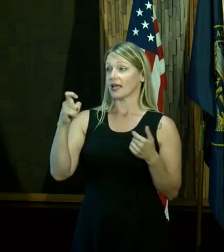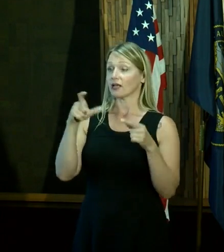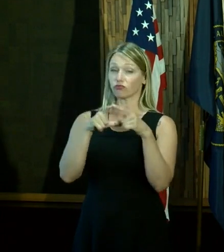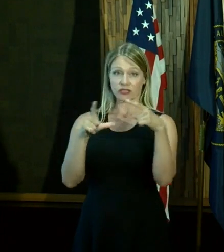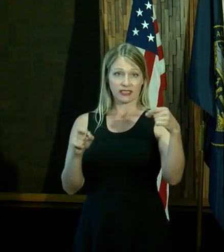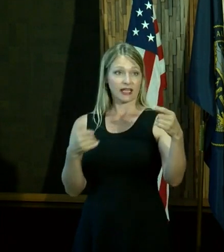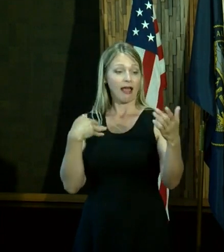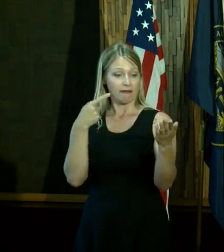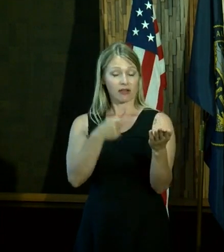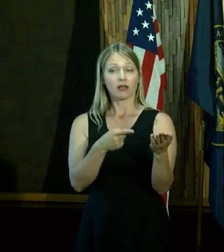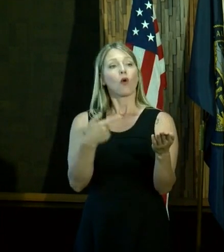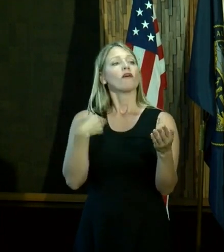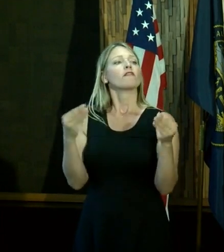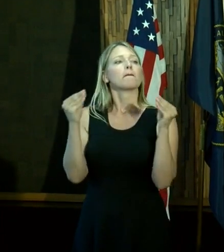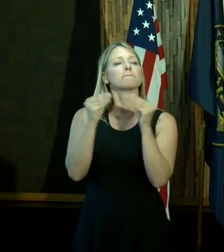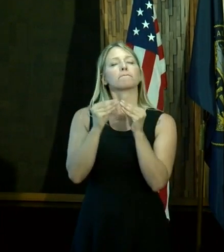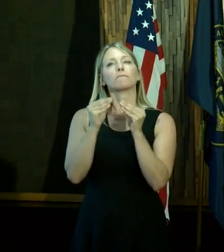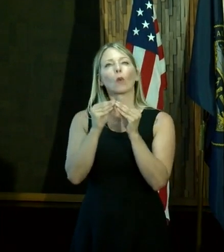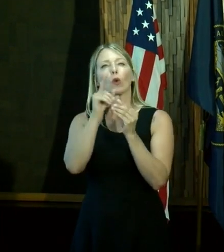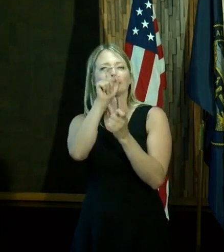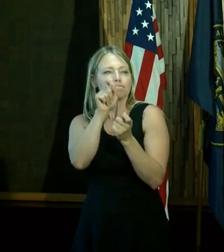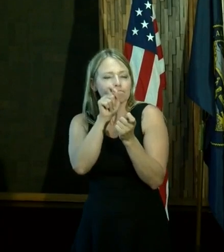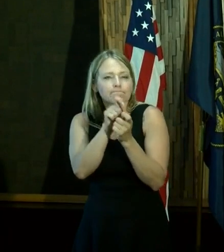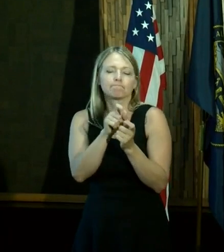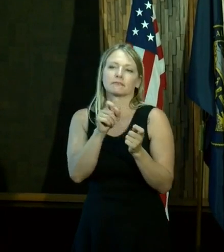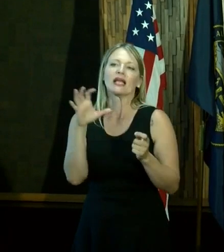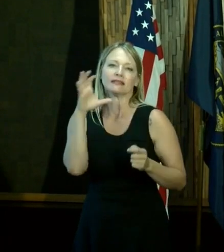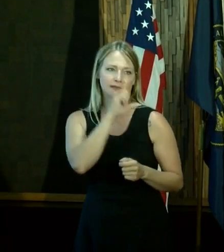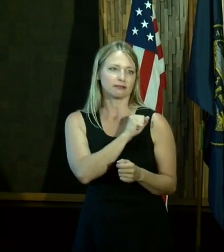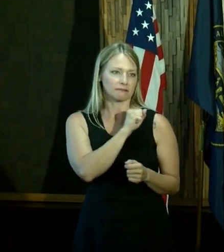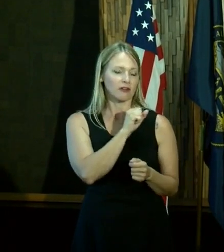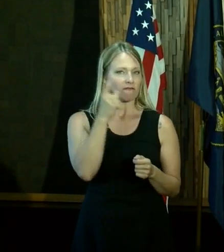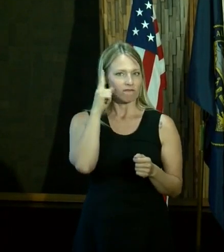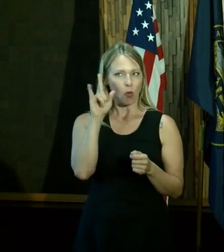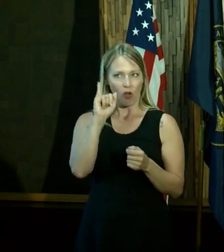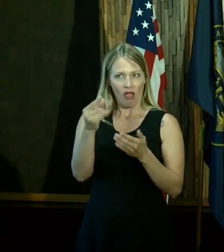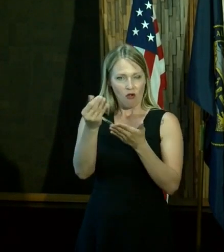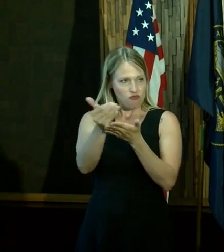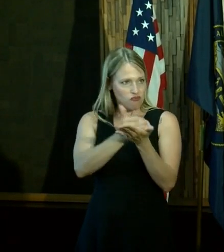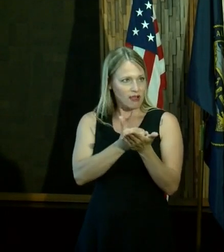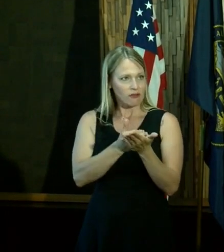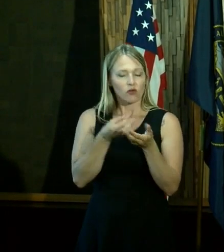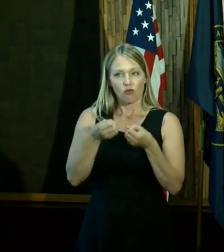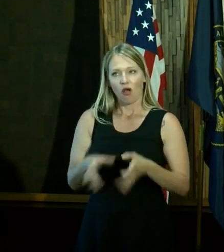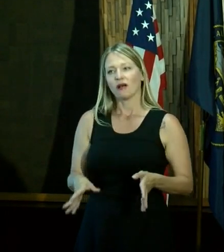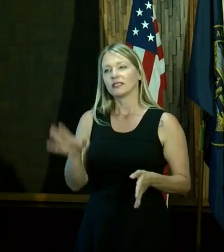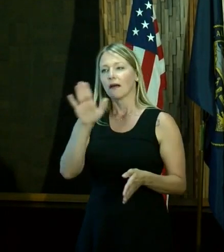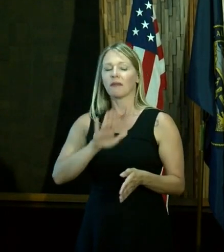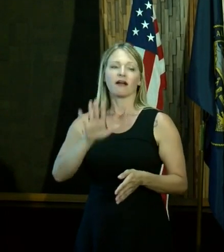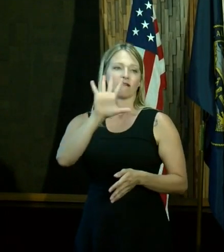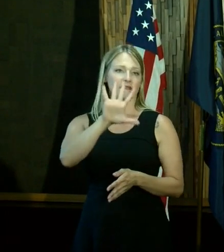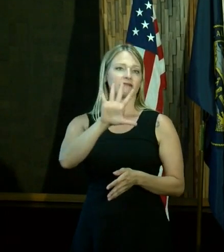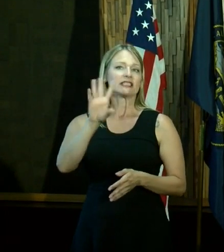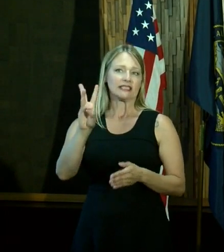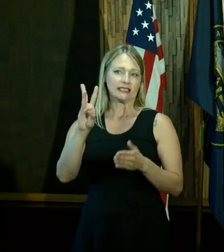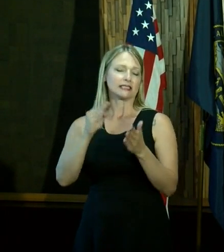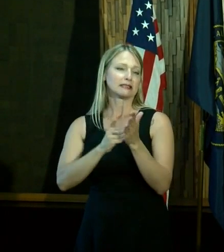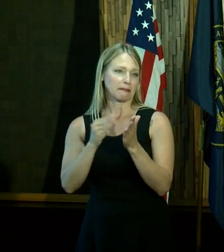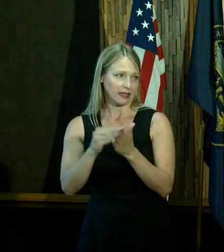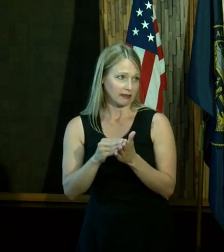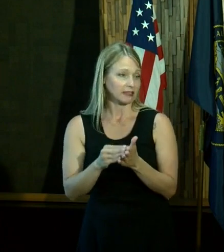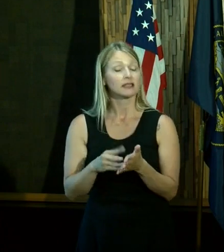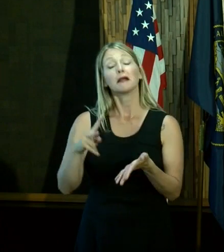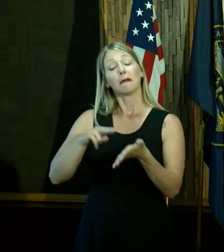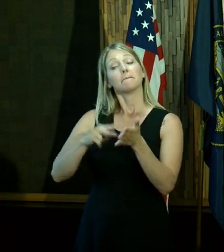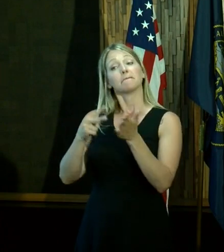more accurate estimate on what the revenue loss was. And we figure it's around 56 million. So it's less than we